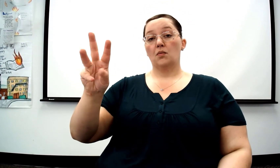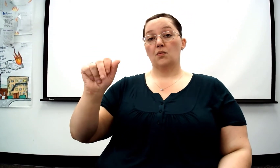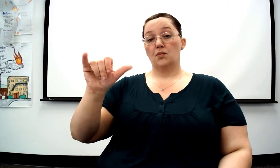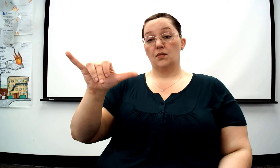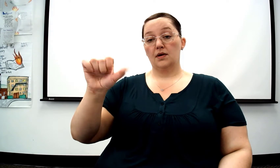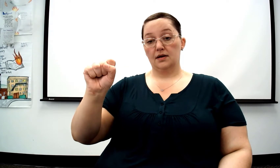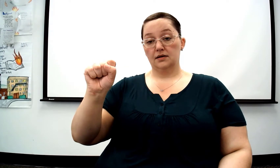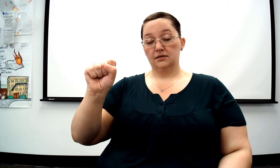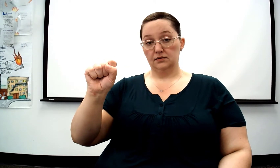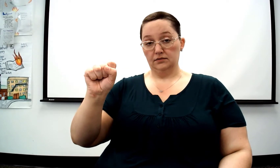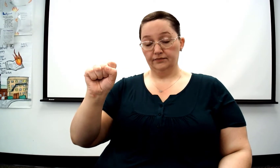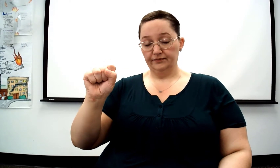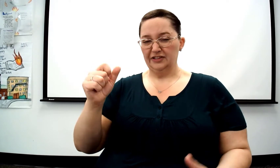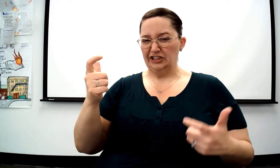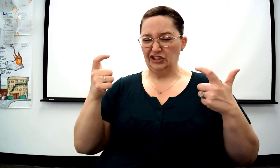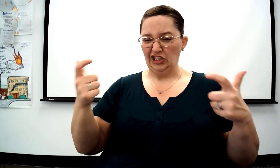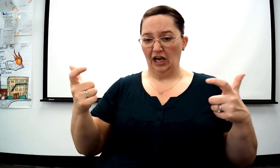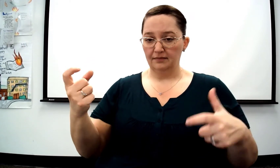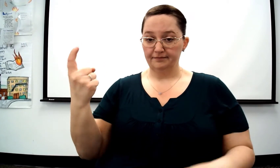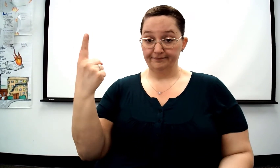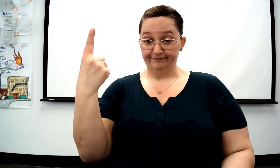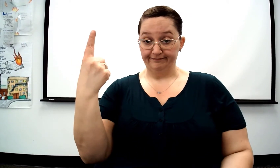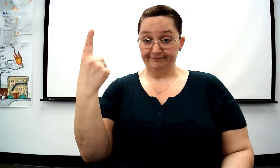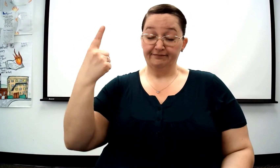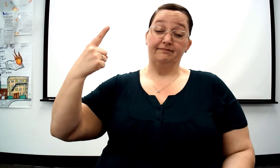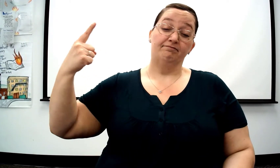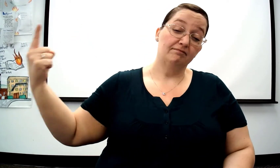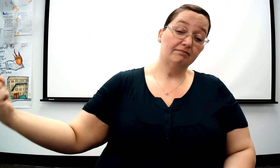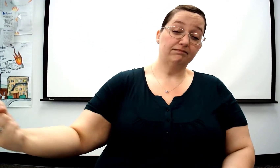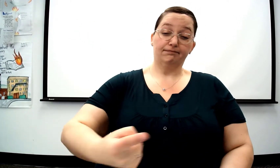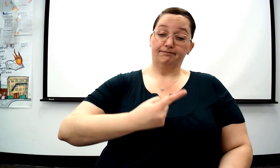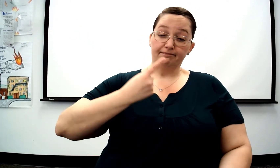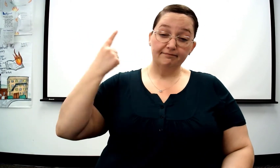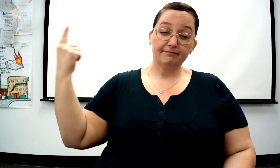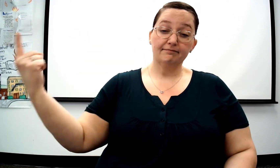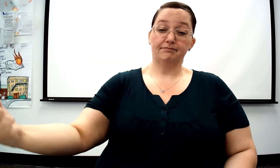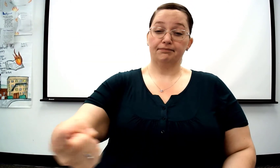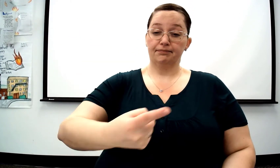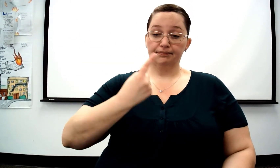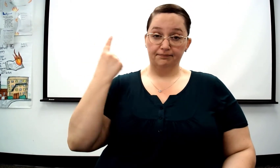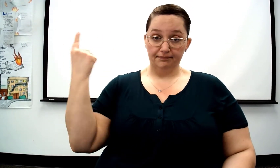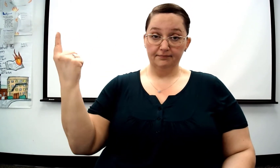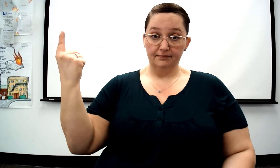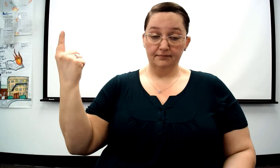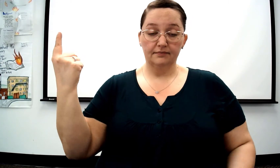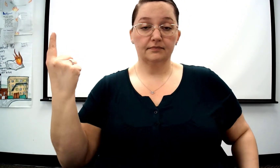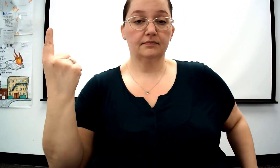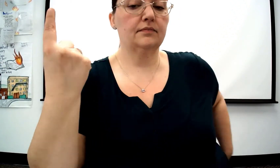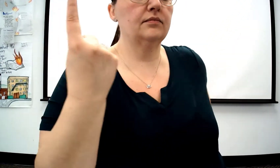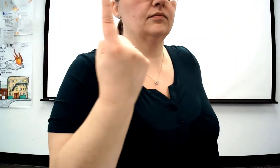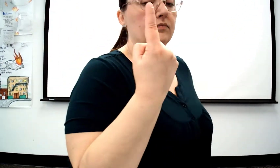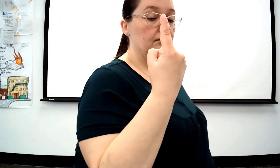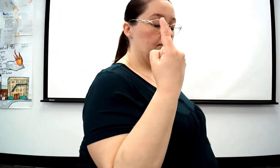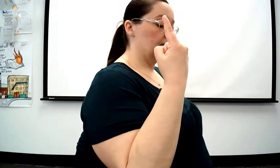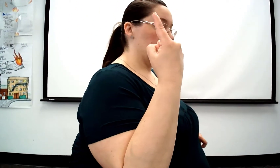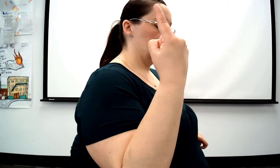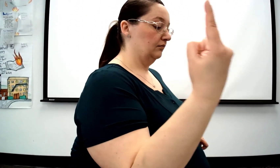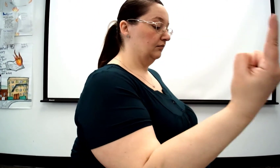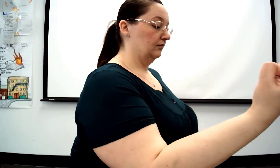are together. Always, our frequency adverb, is going to be an index, palm in, circling toward you in a